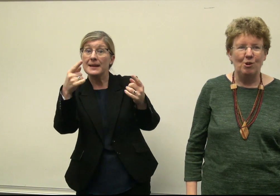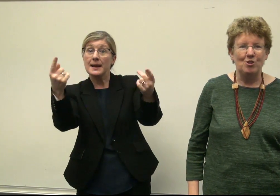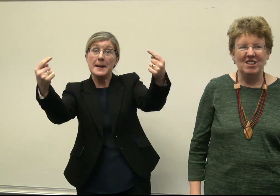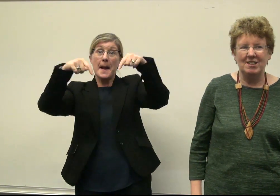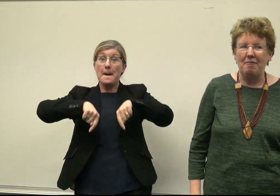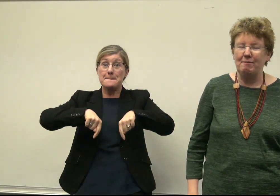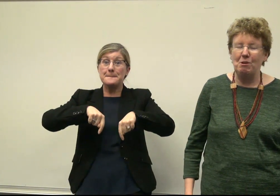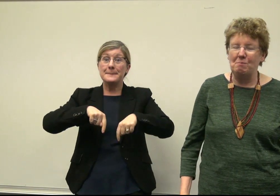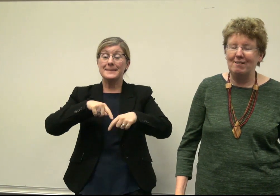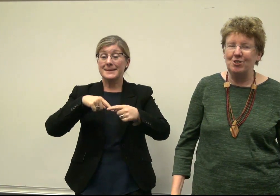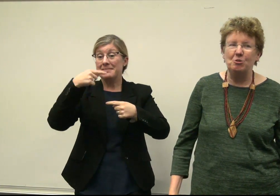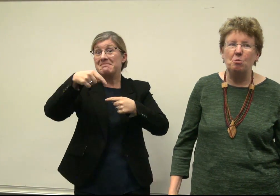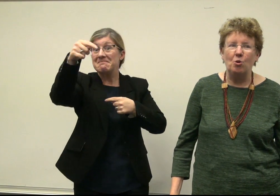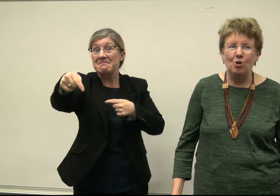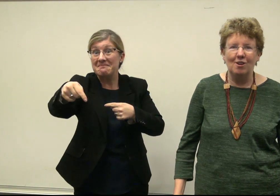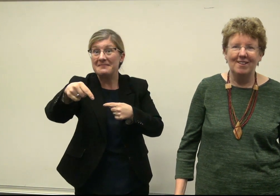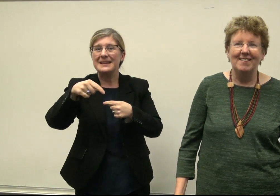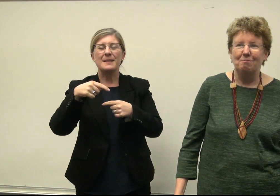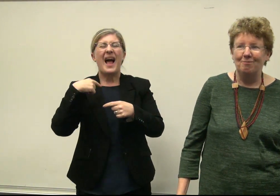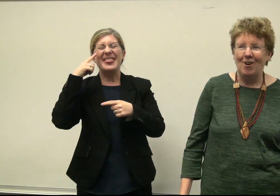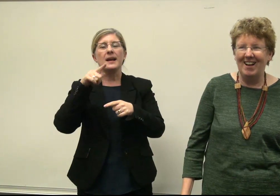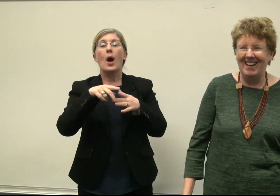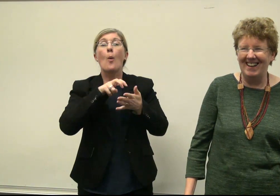or watch, because I think we won't be able to do the walk.